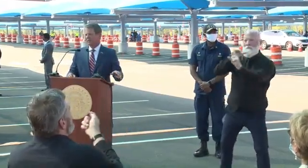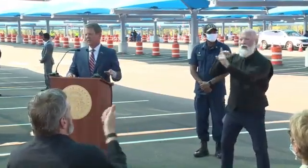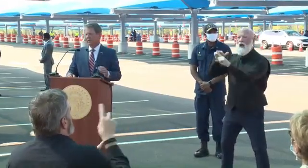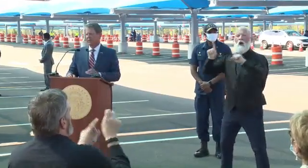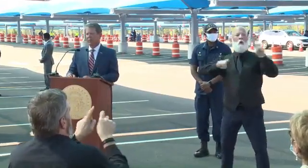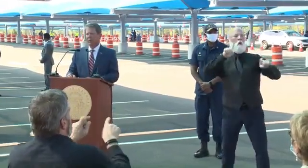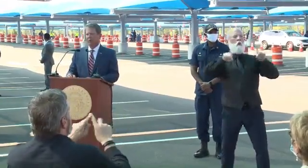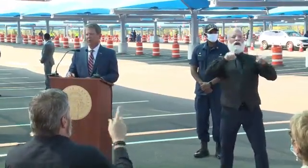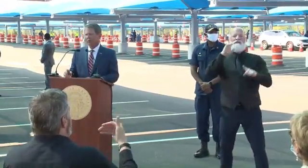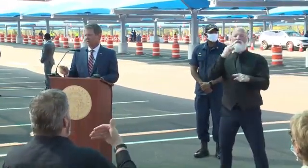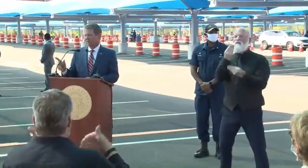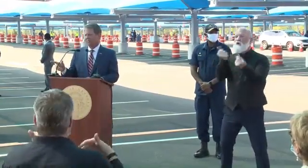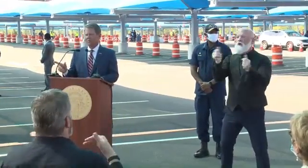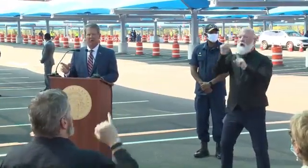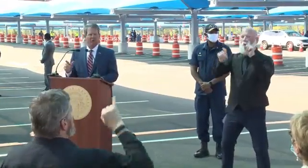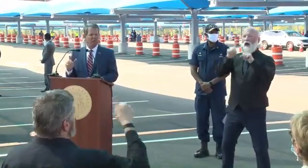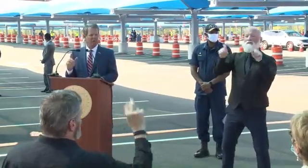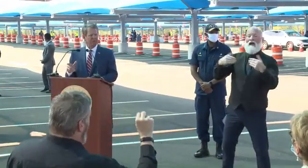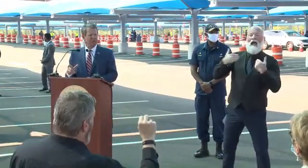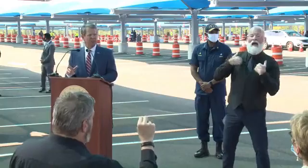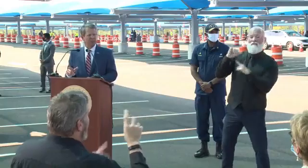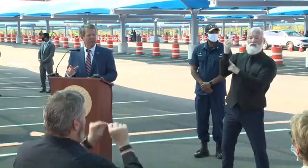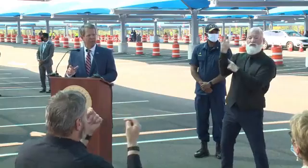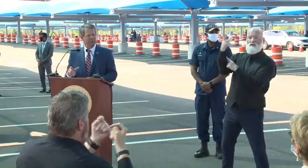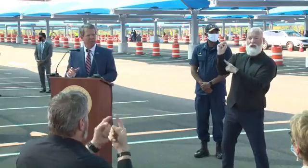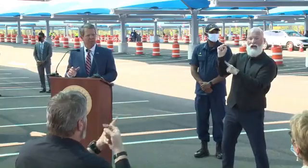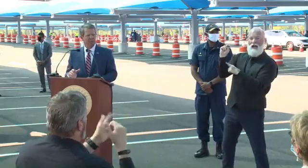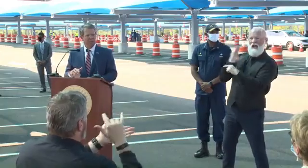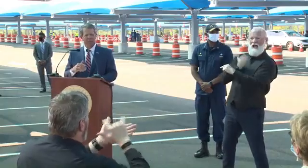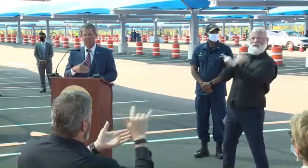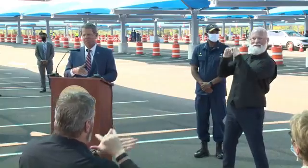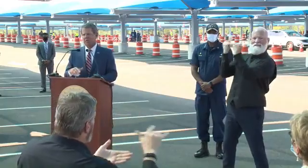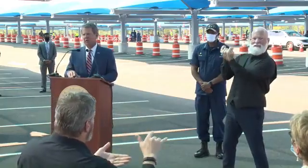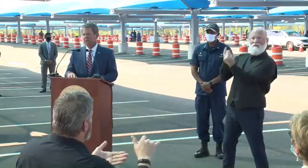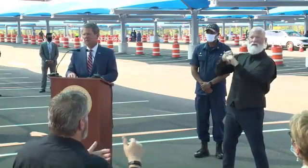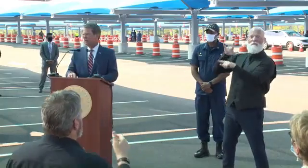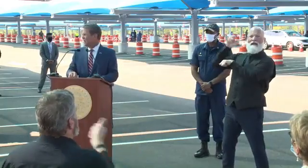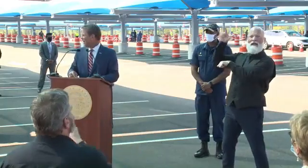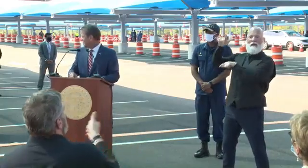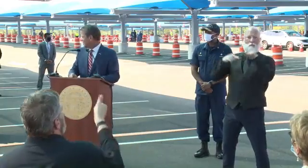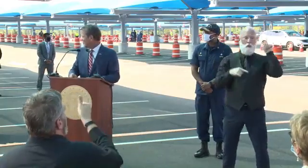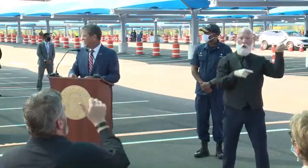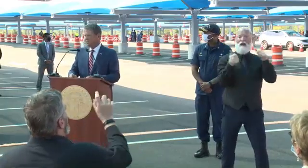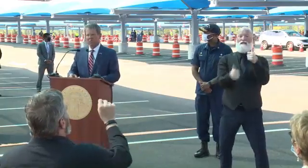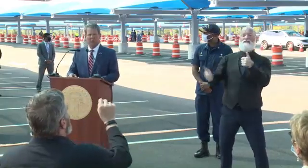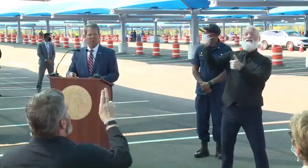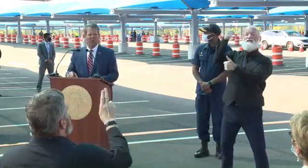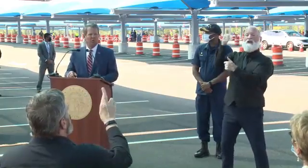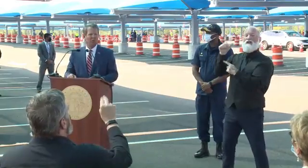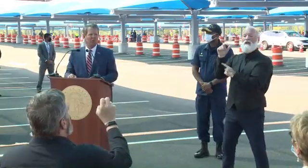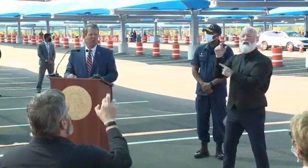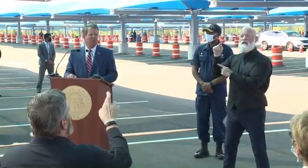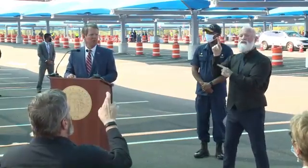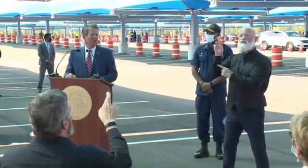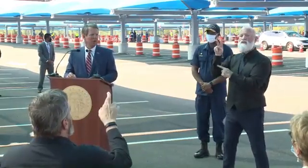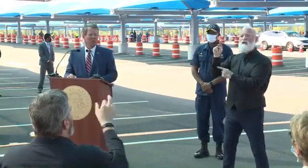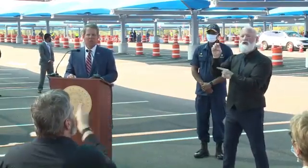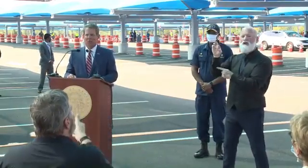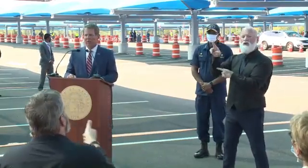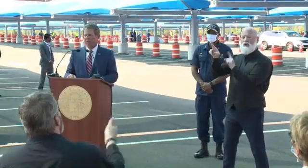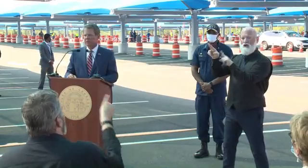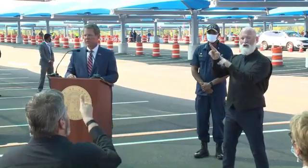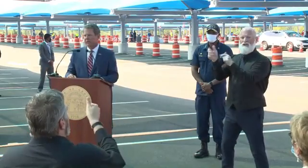and the team from the airport, Chairman Turner, Chairman Pitts, myself, Dr. Toomey as well, some